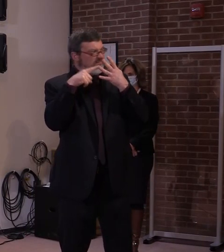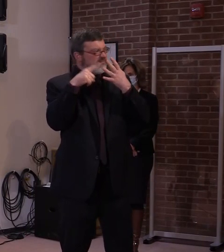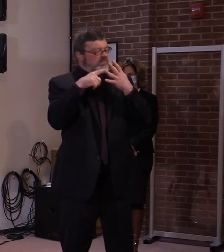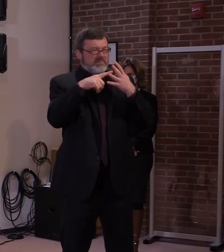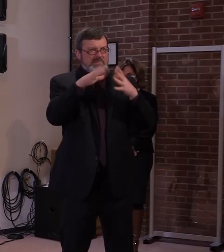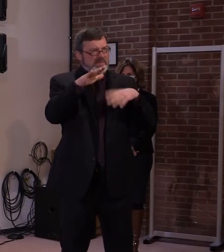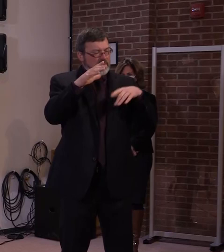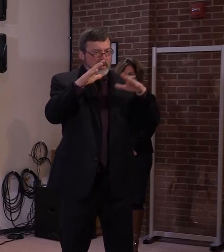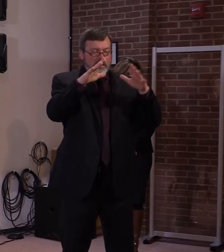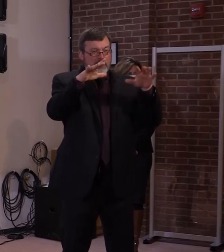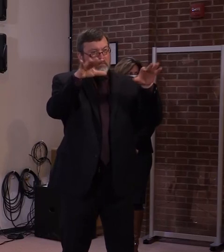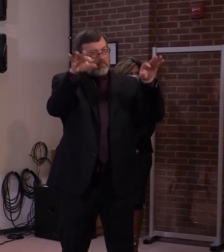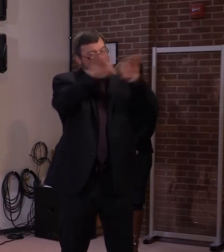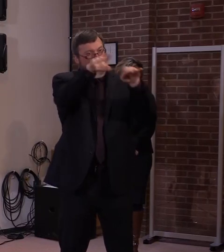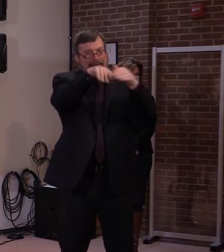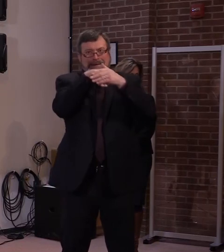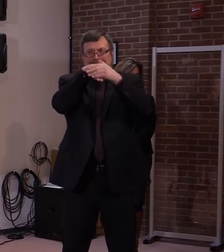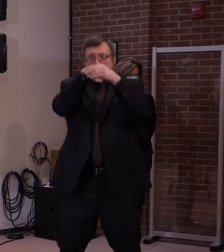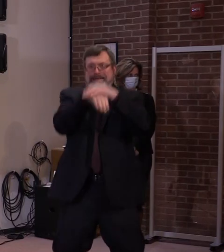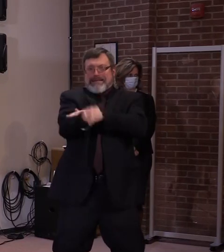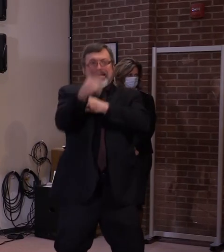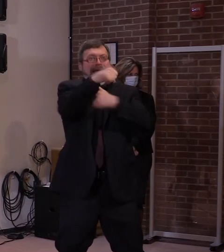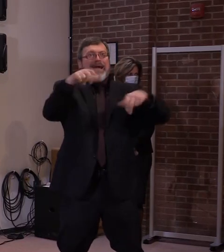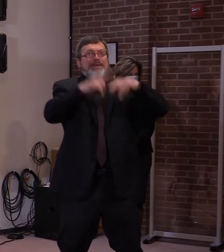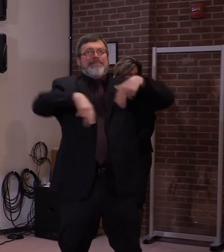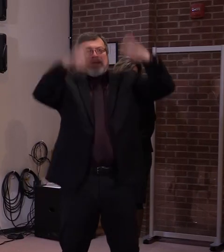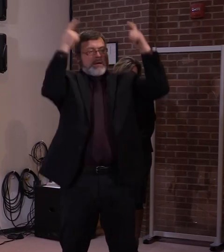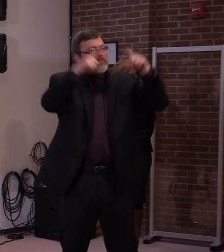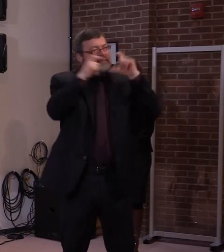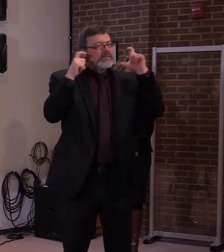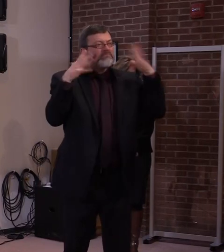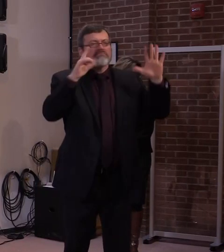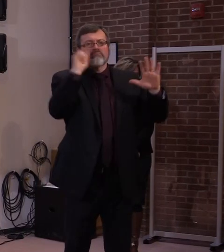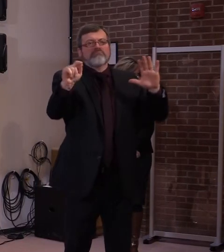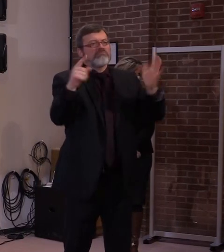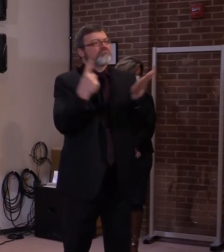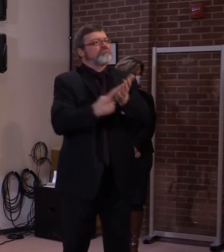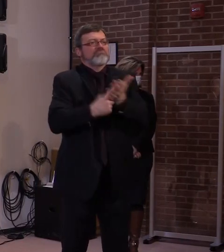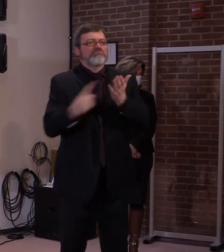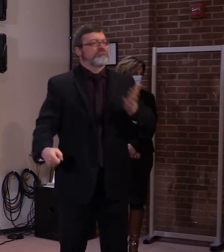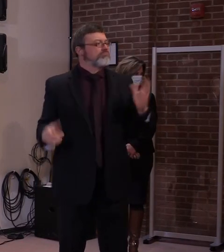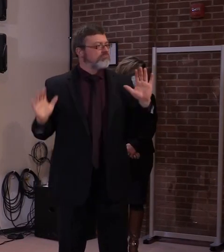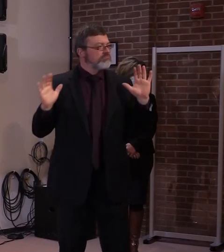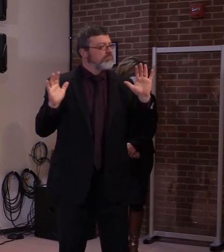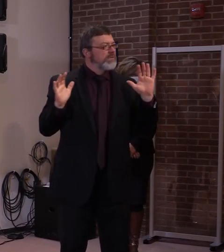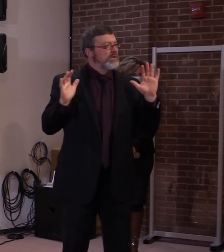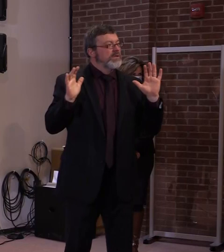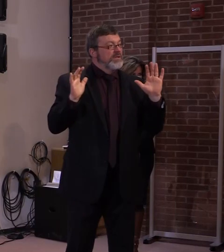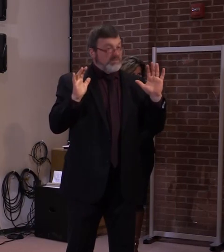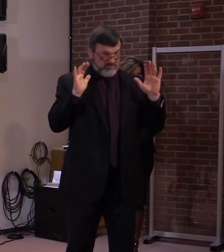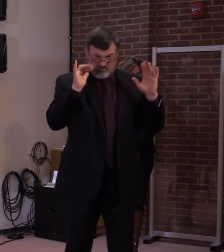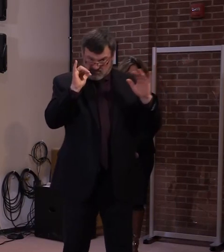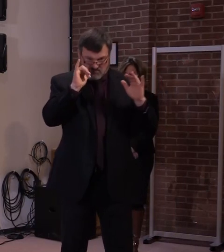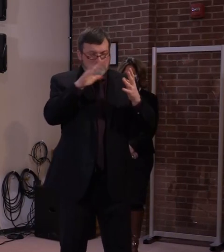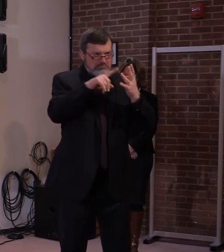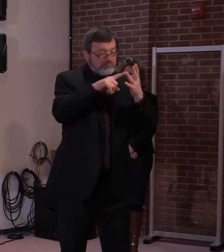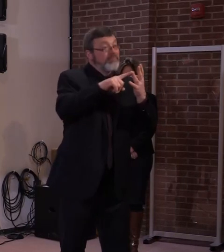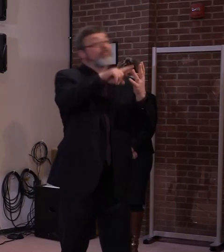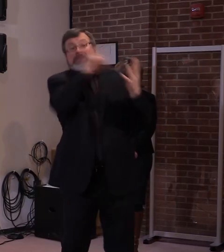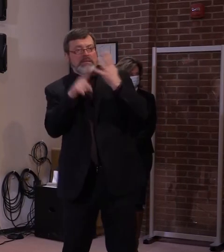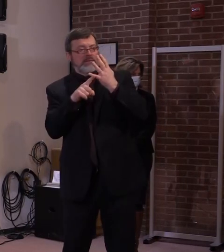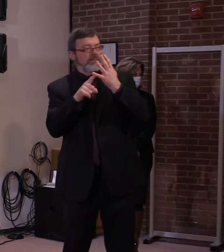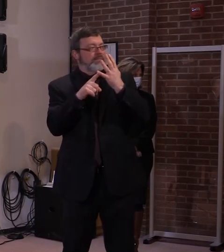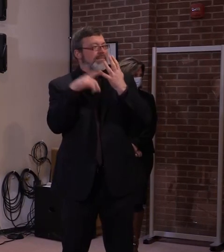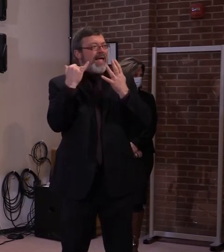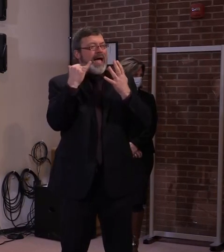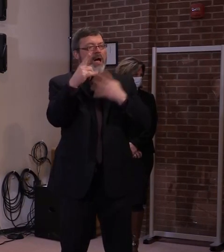And finally, just the one I just wanted to add on, is the fourth number, which is ask.